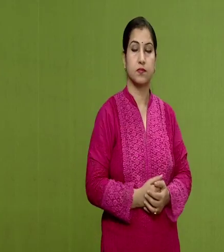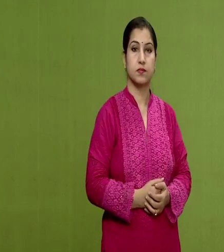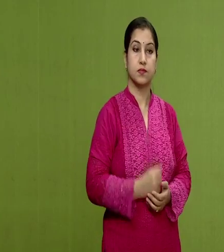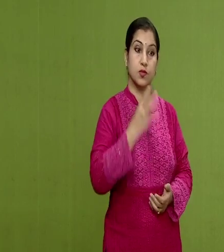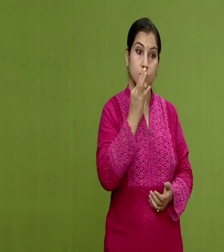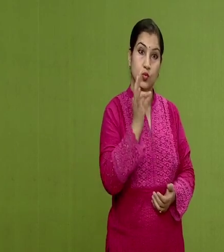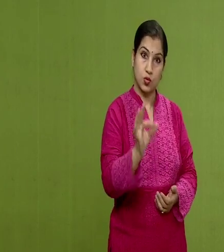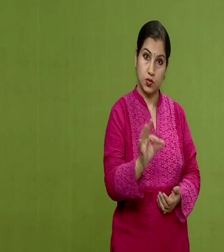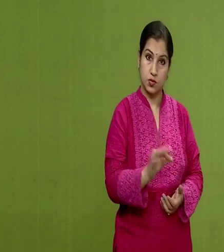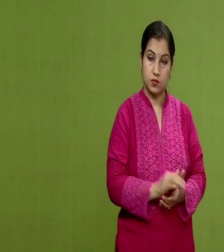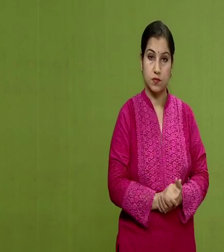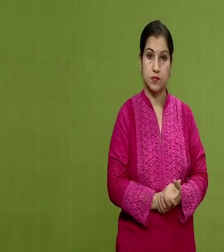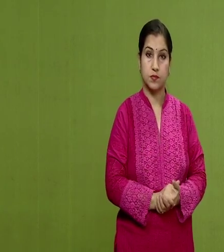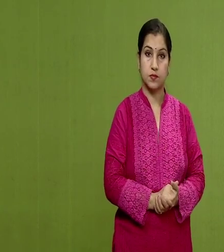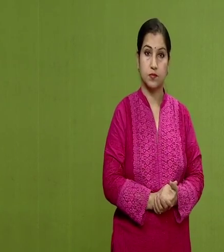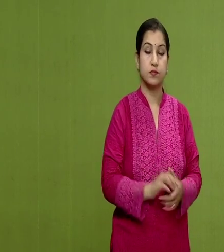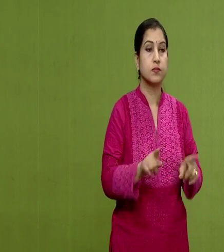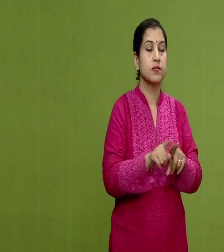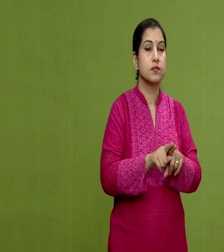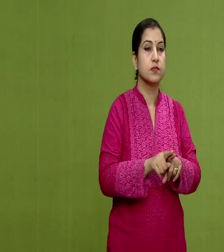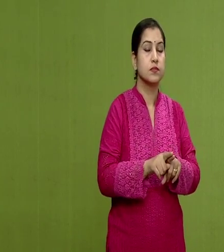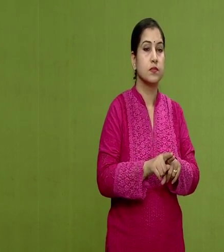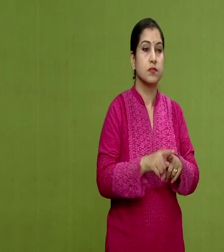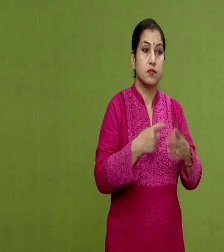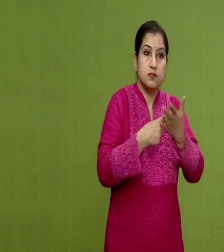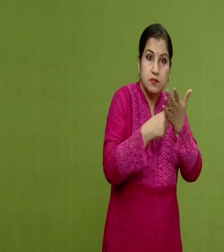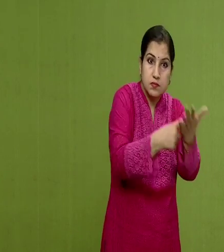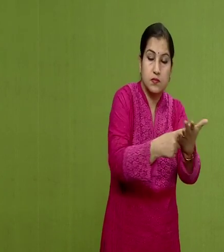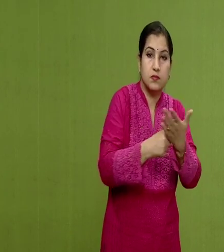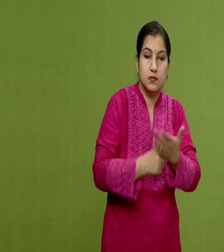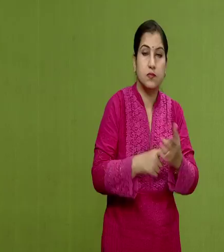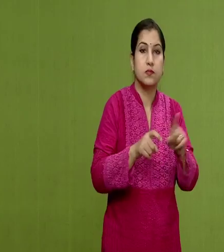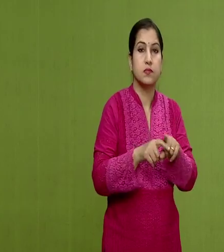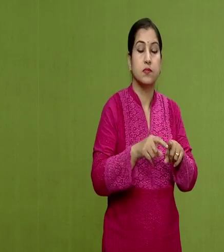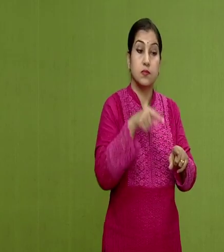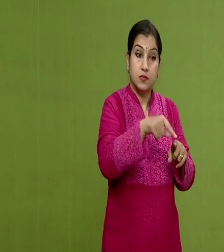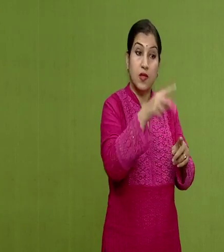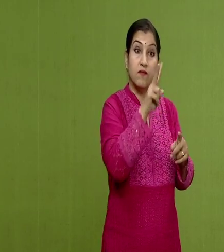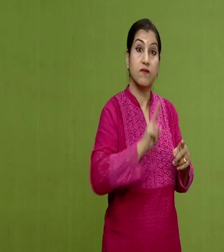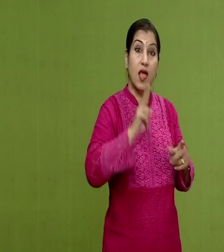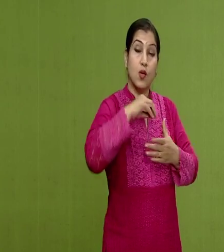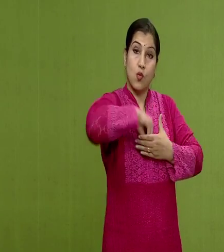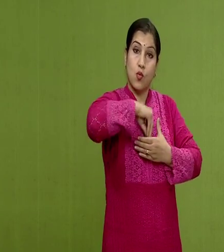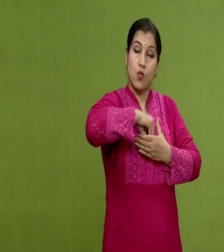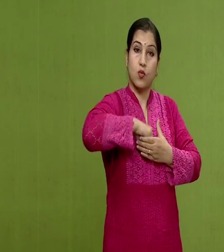truthfulness, and humility, and hold these values throughout